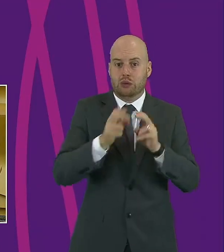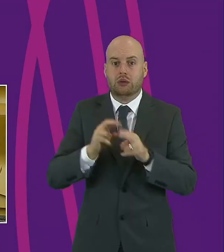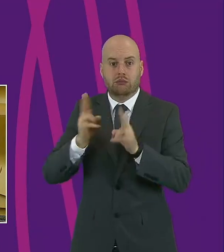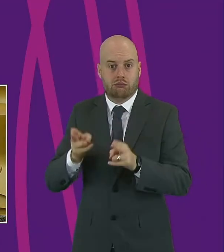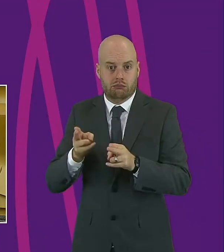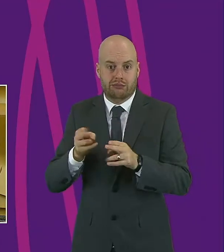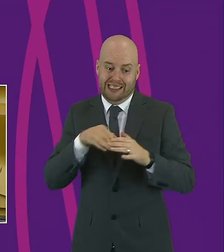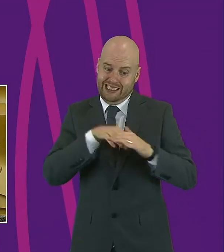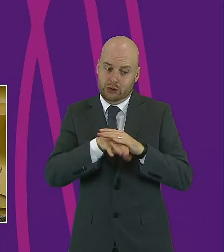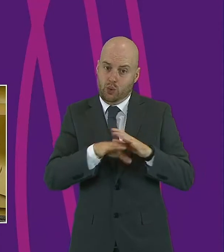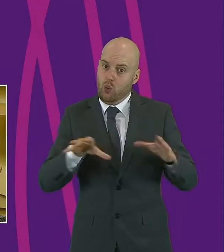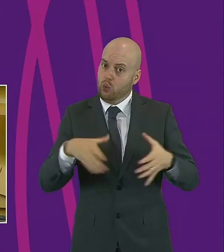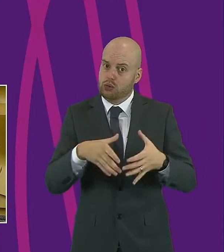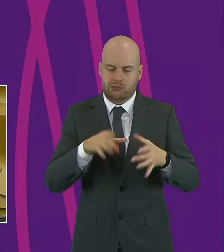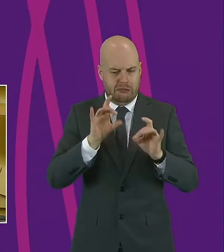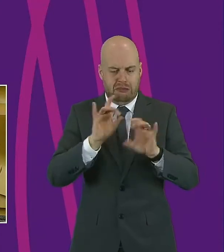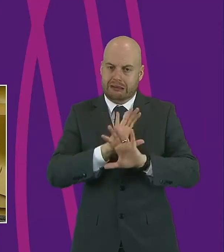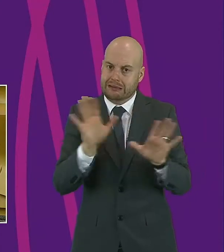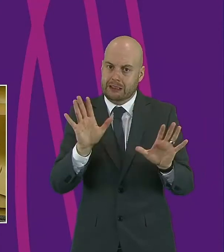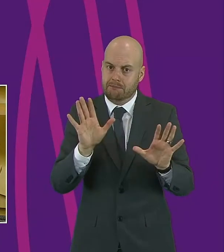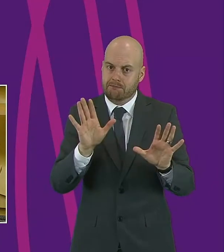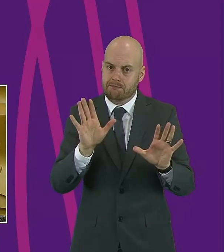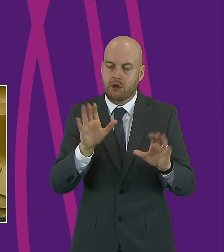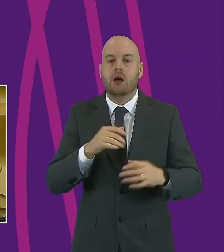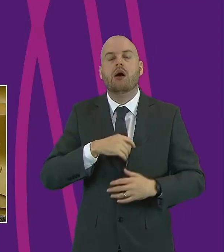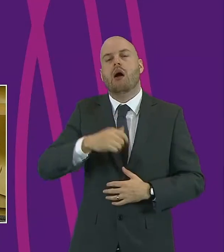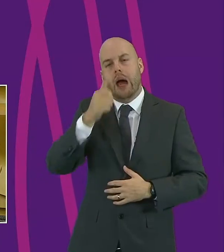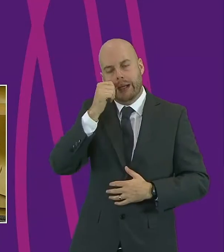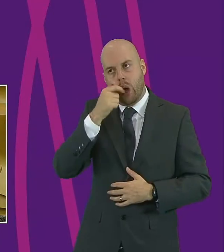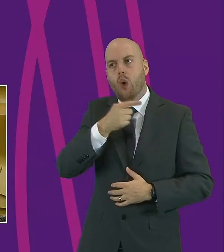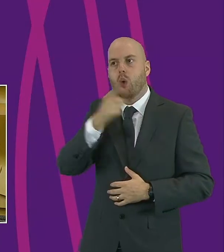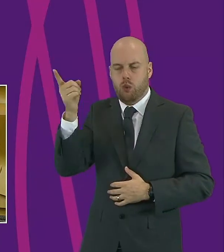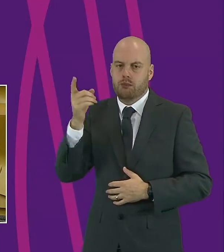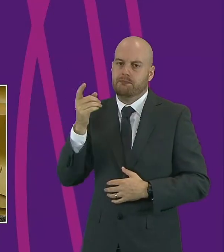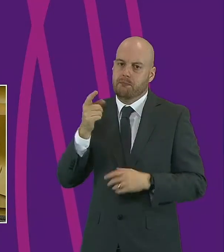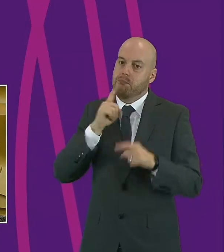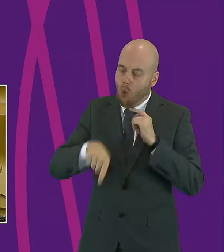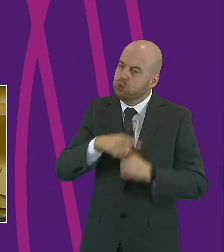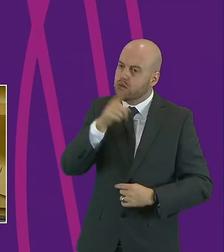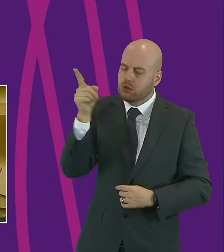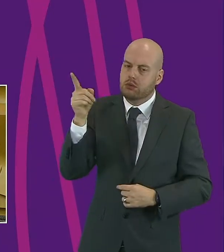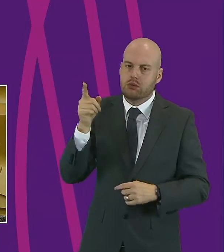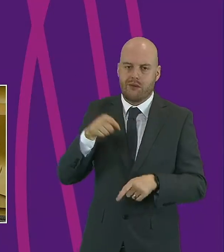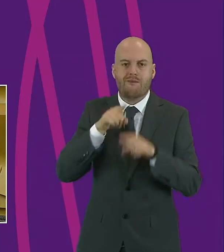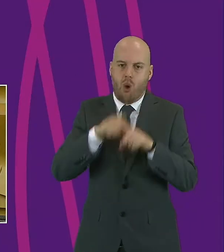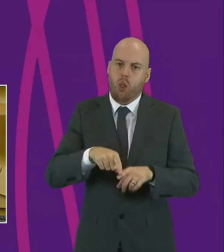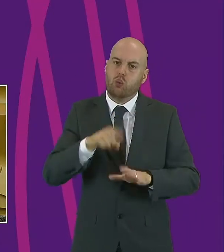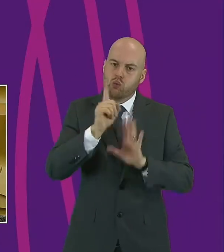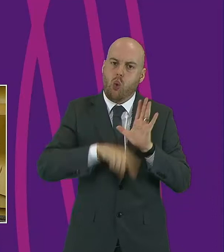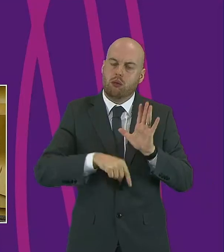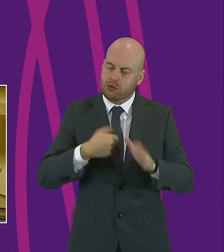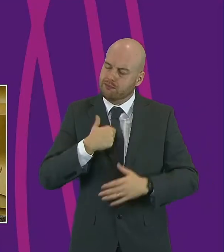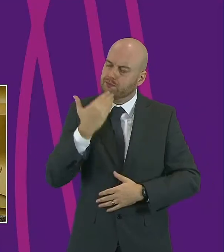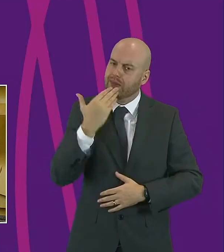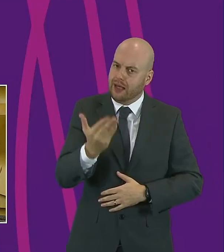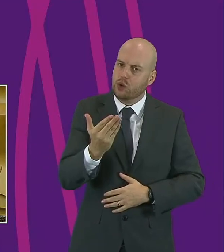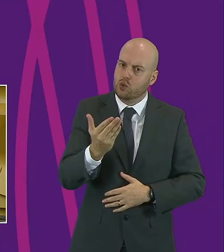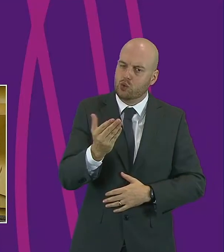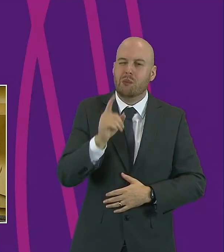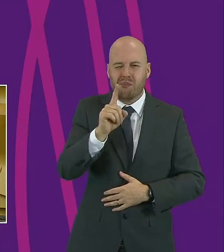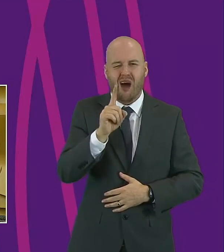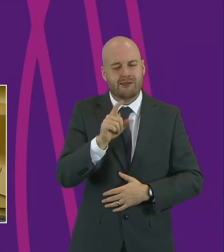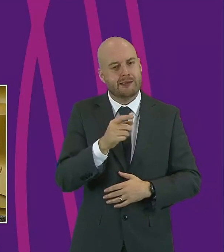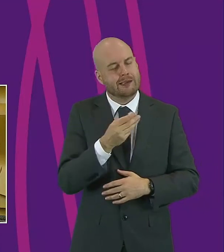I know will be sticking to this, and it is not easy to do so, so I'm very grateful to them for that. But we also know that a